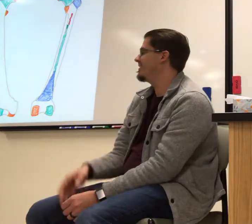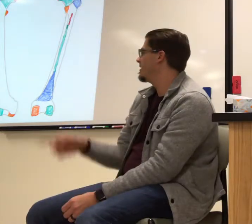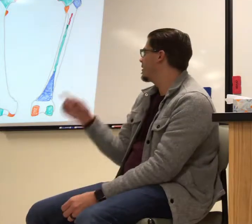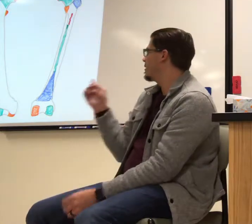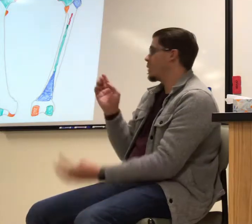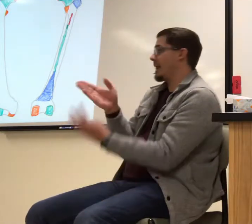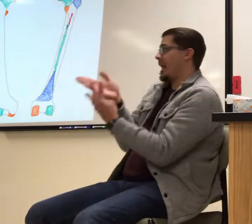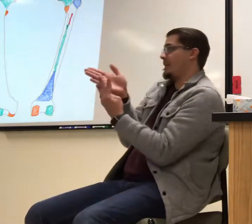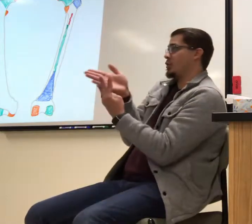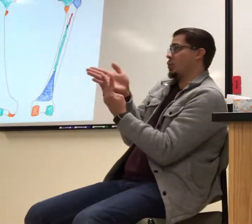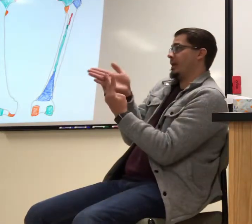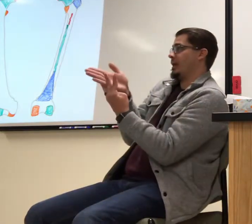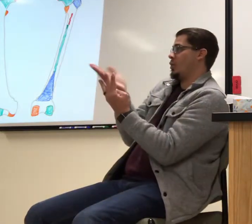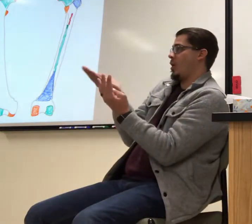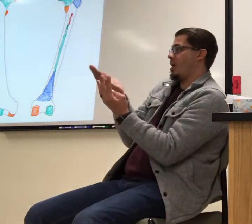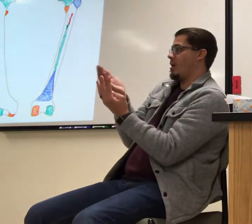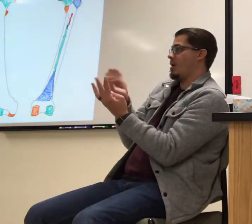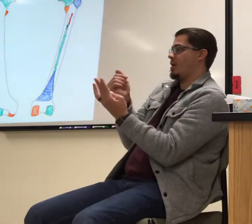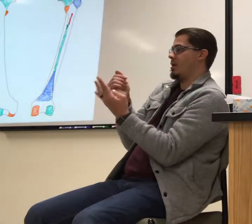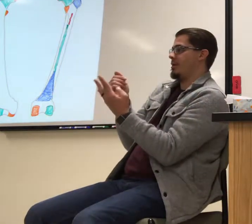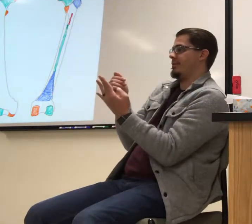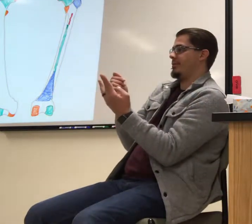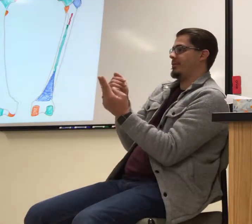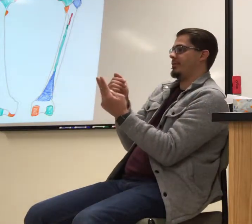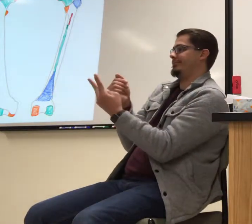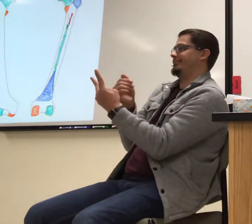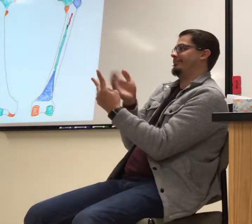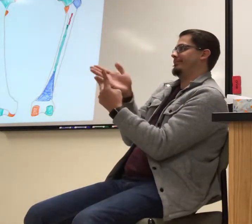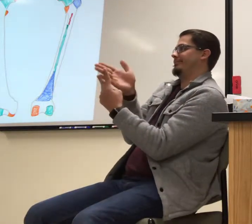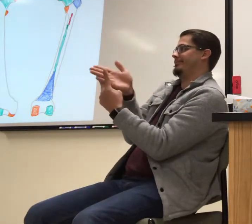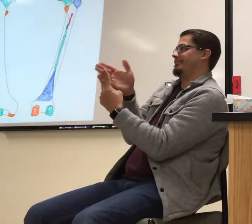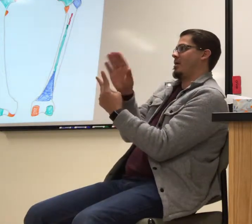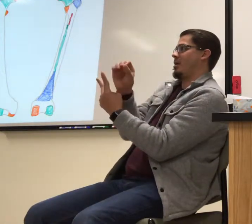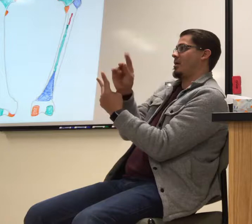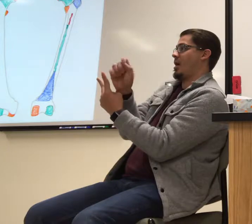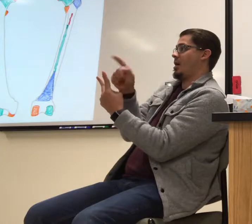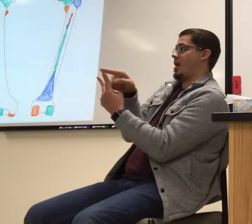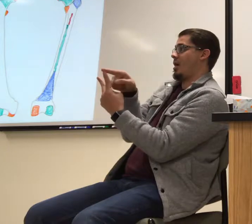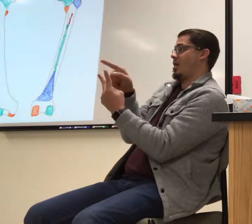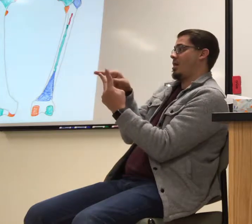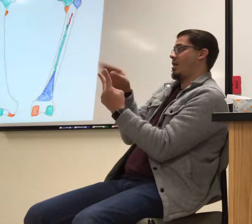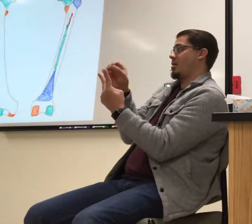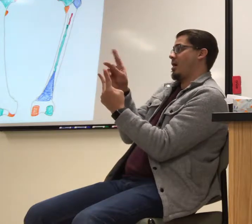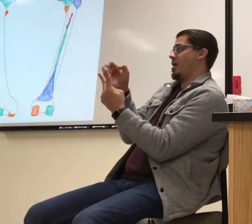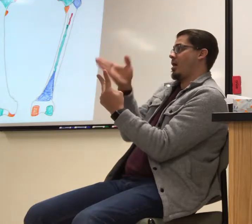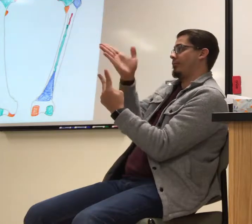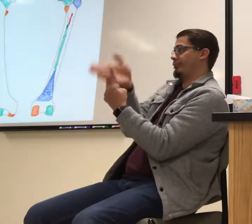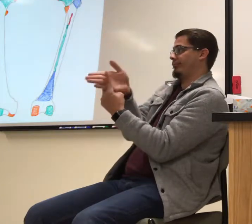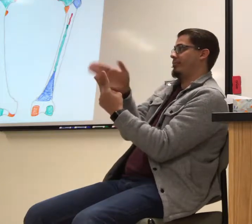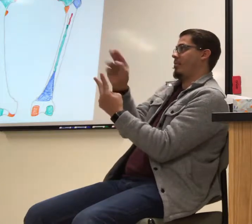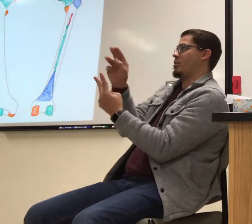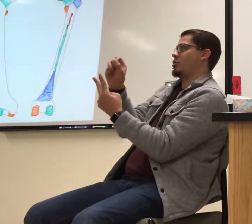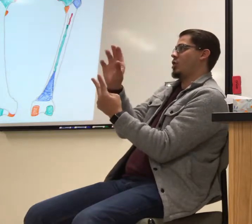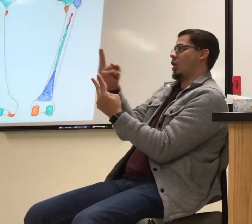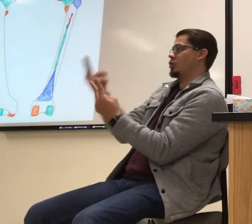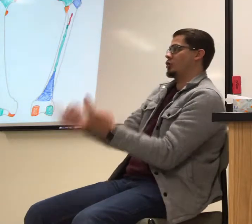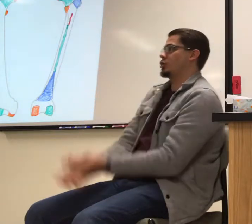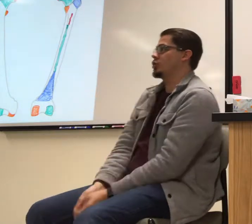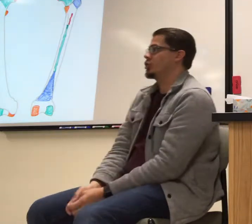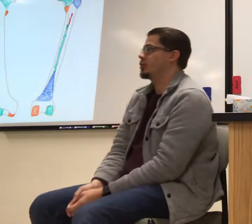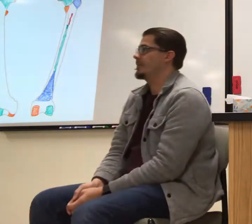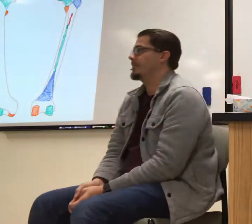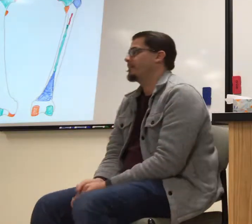what? The condyles. And what's in between the condyles? A notch. So,